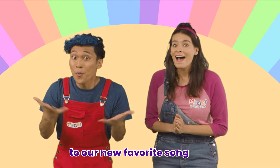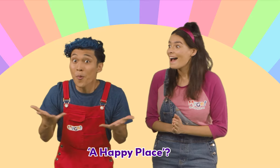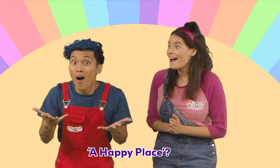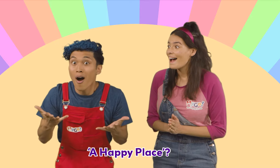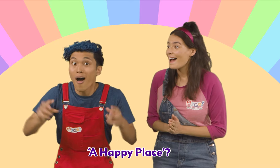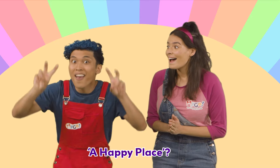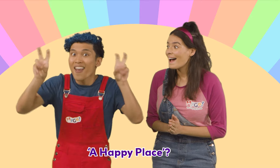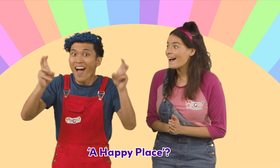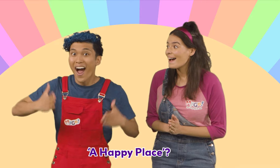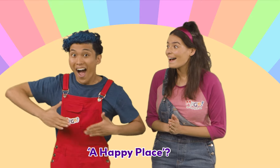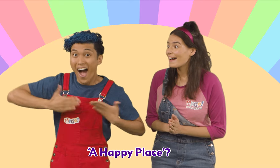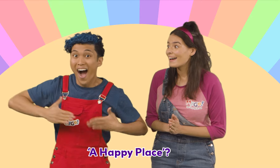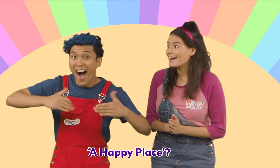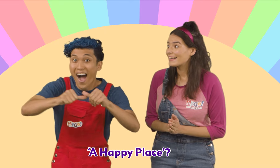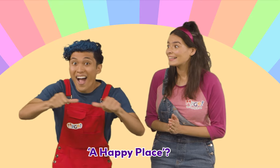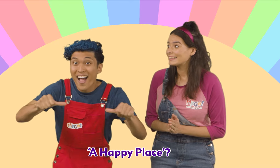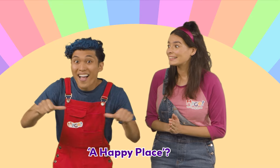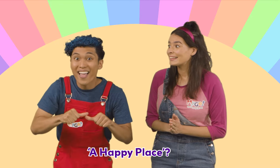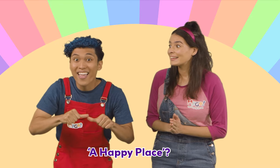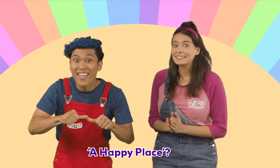song, A Happy Place?